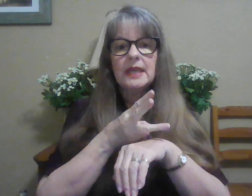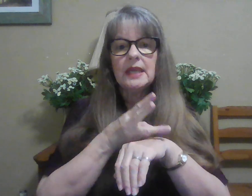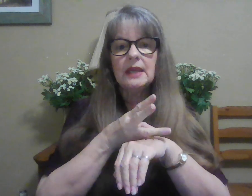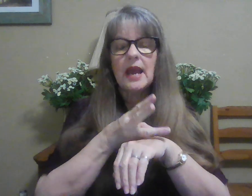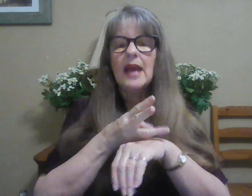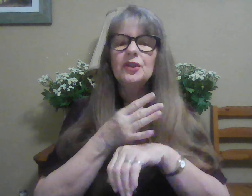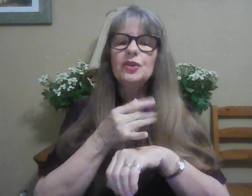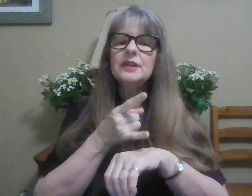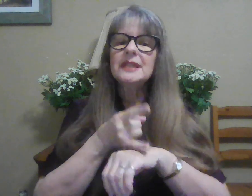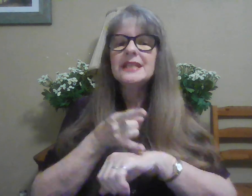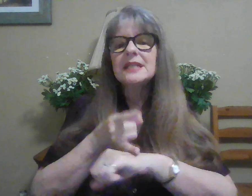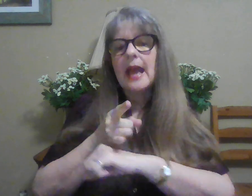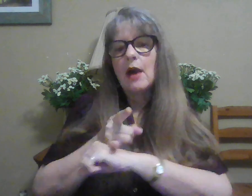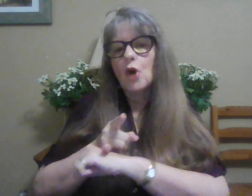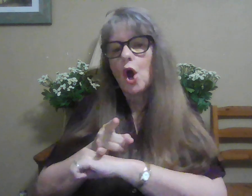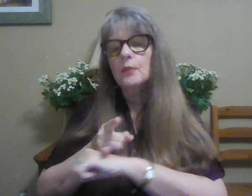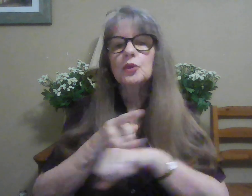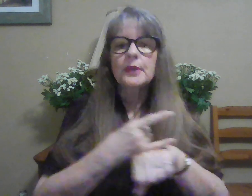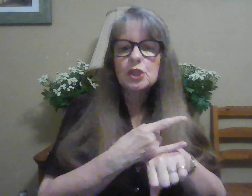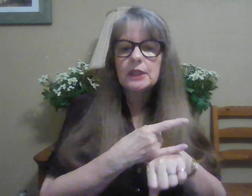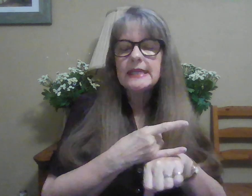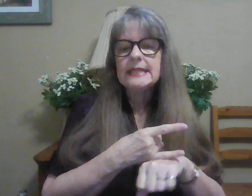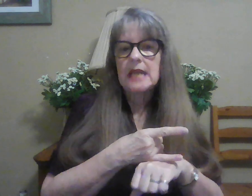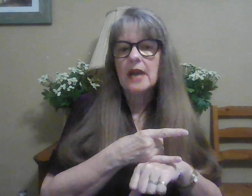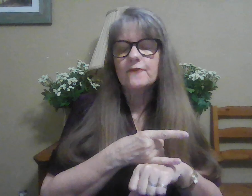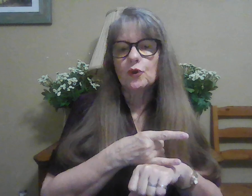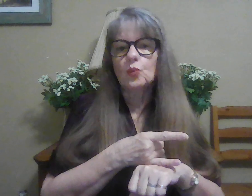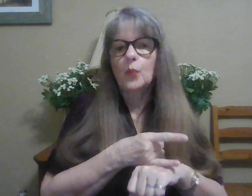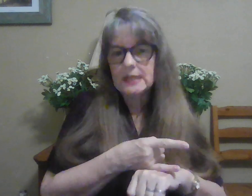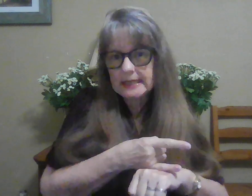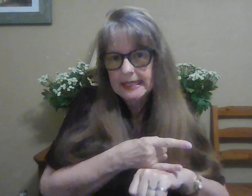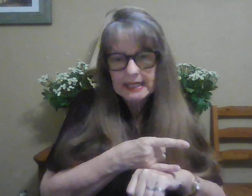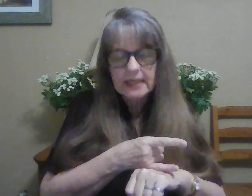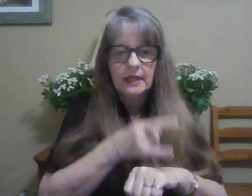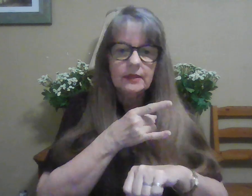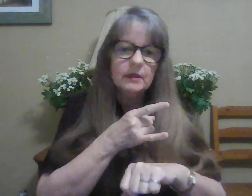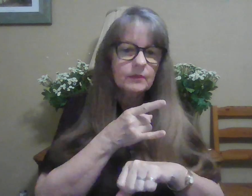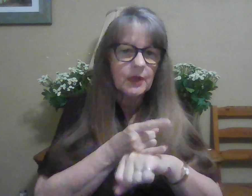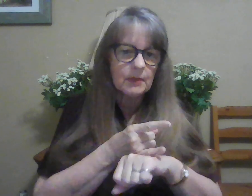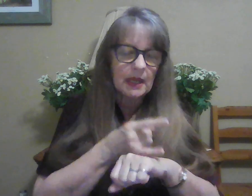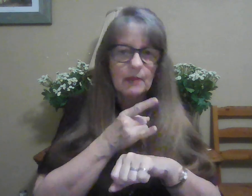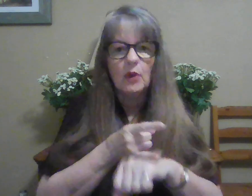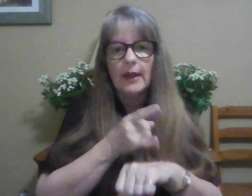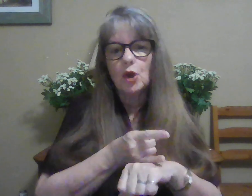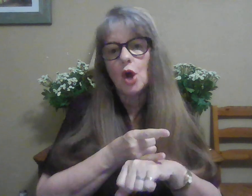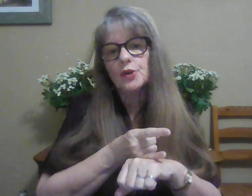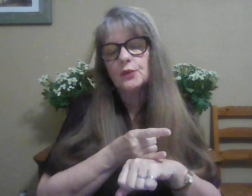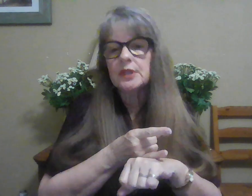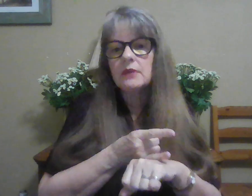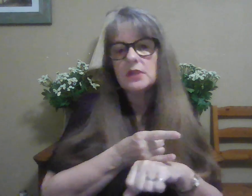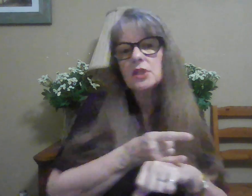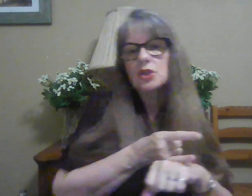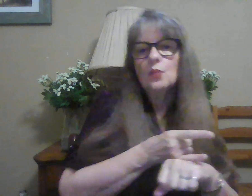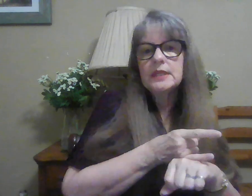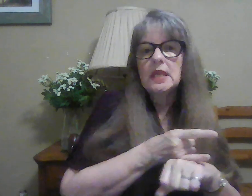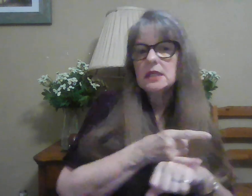whiskey. This is alcohol. It was originally the sign for whiskey, and then it became all alcohol. So this is still whiskey, and